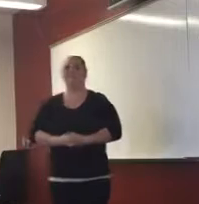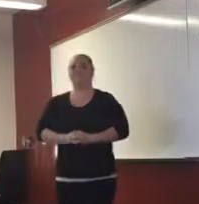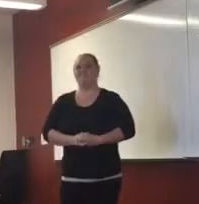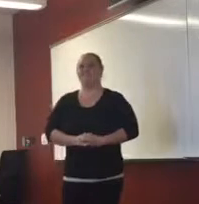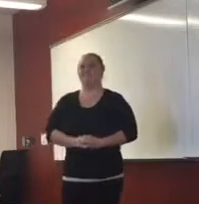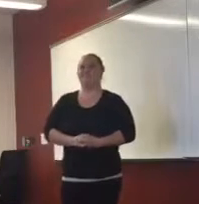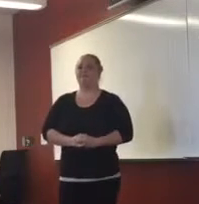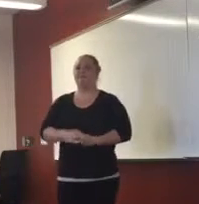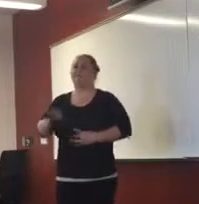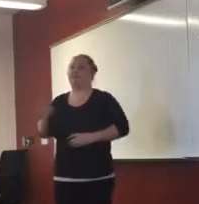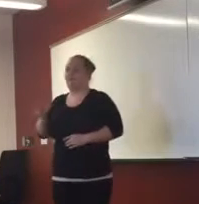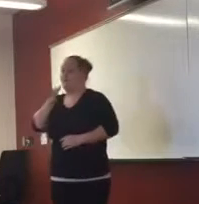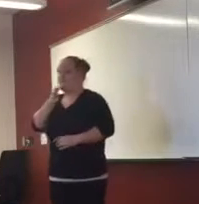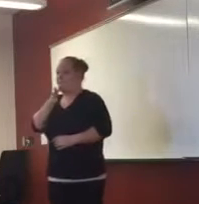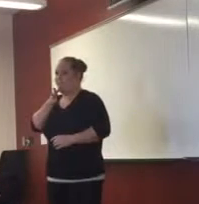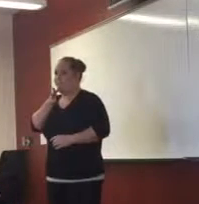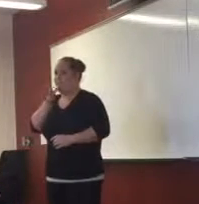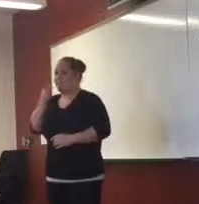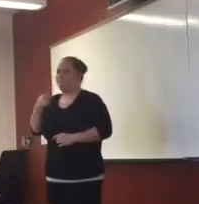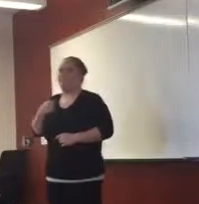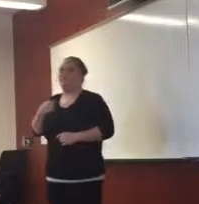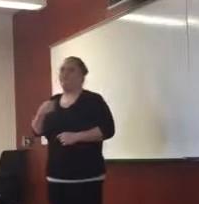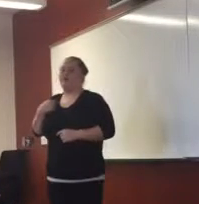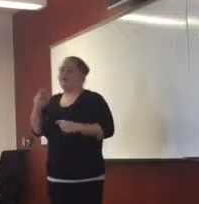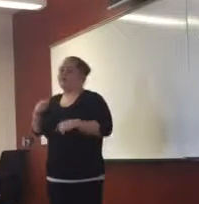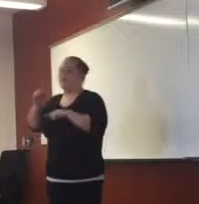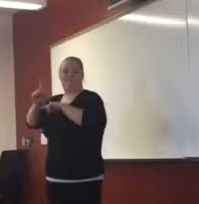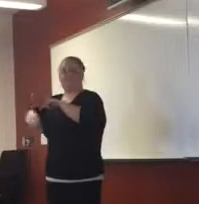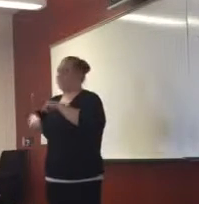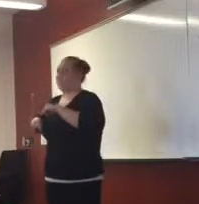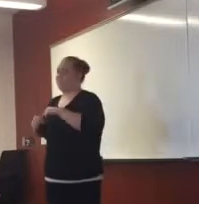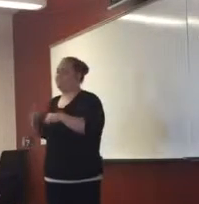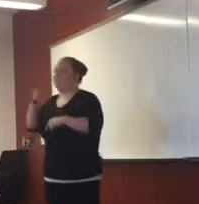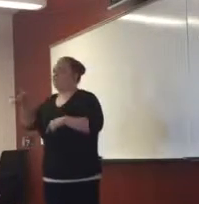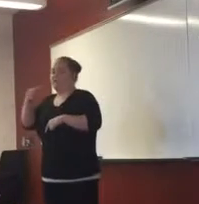So her mom wouldn't let her come home. She was doing the tough love.